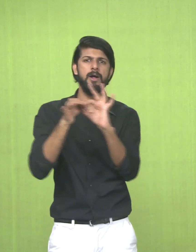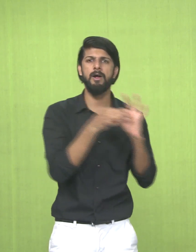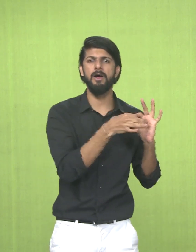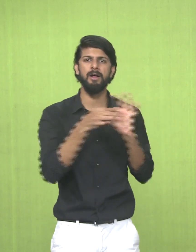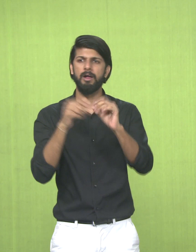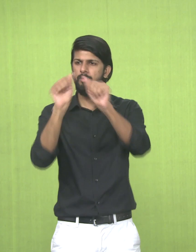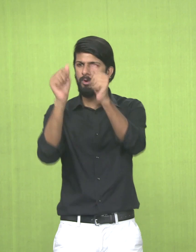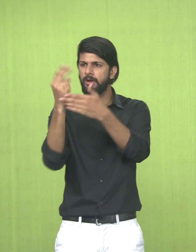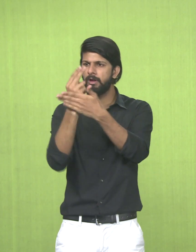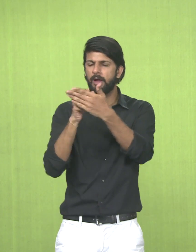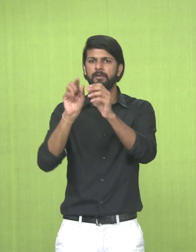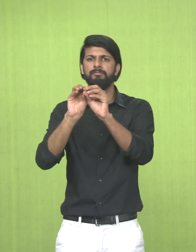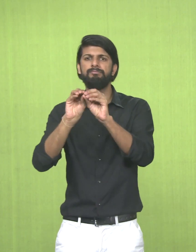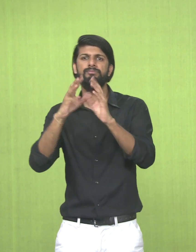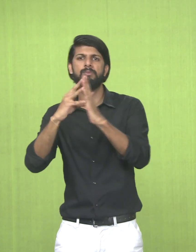replicated on some other surface,